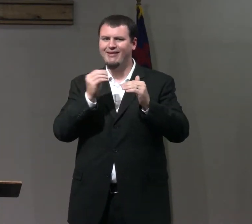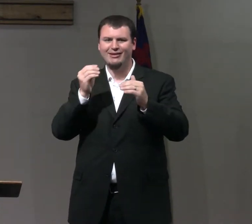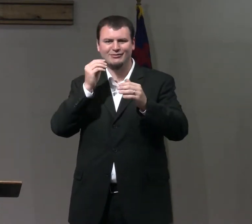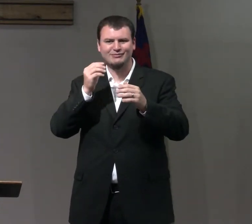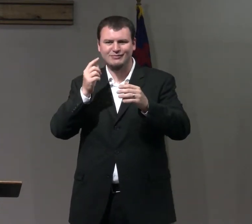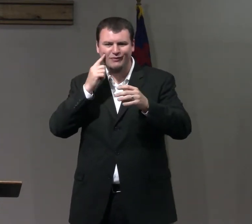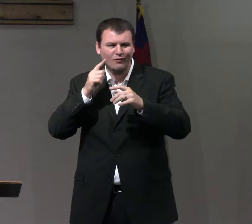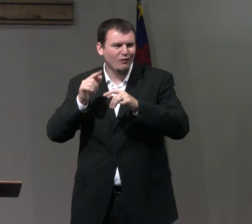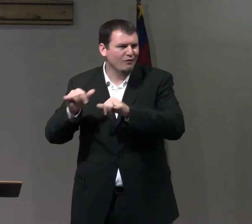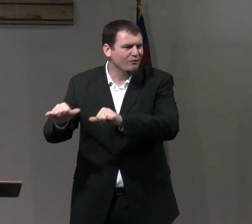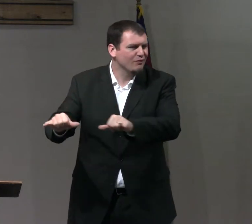And Jesus explained to them